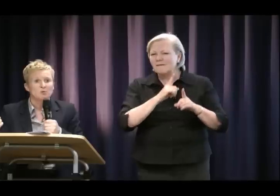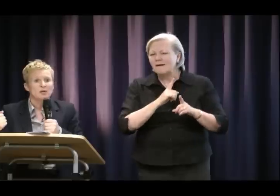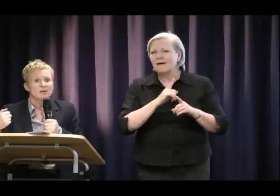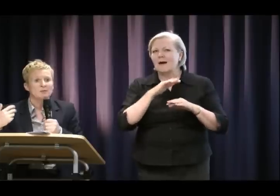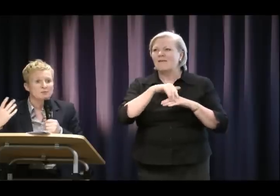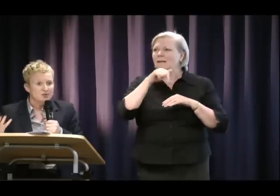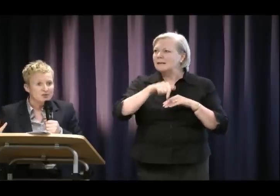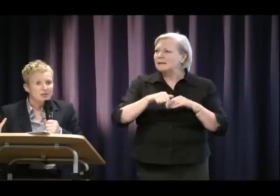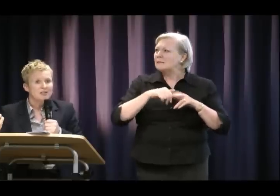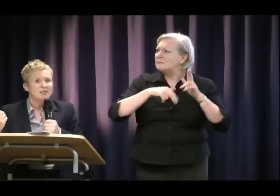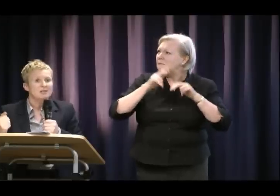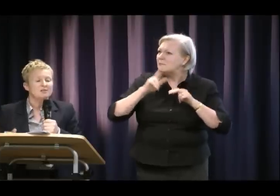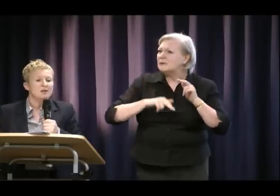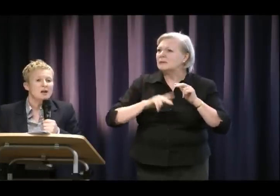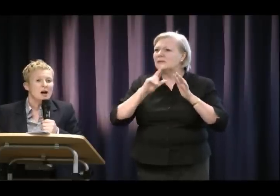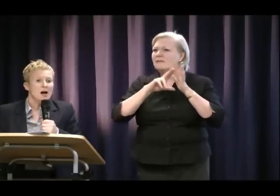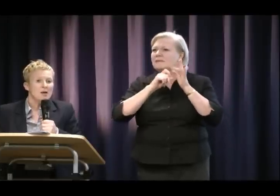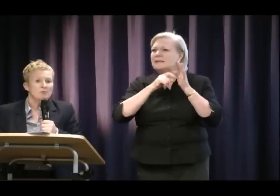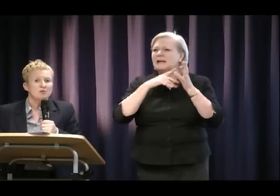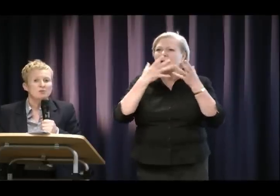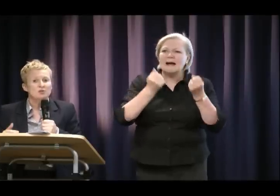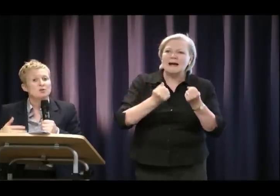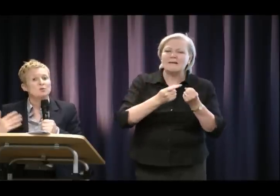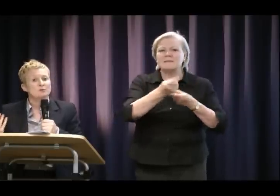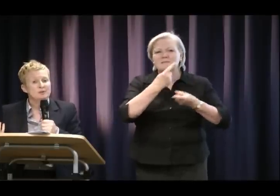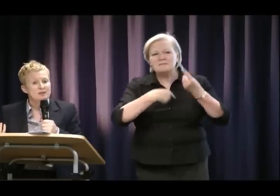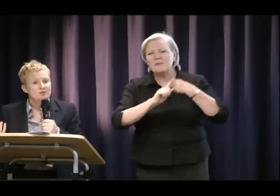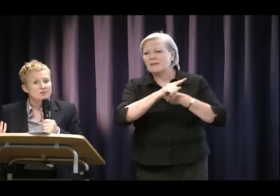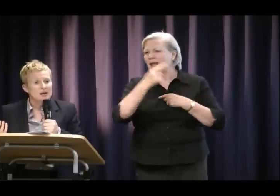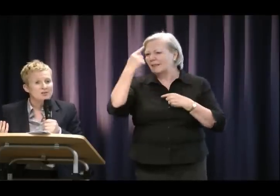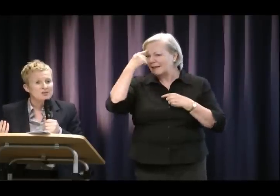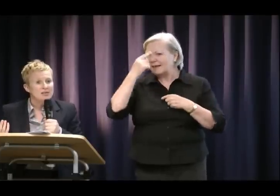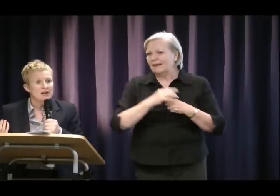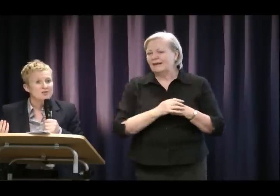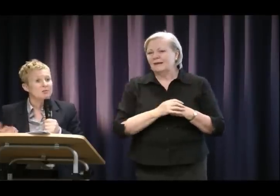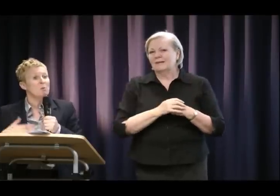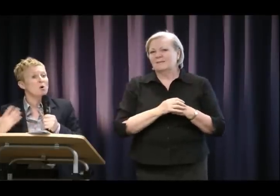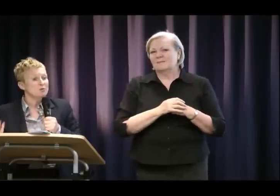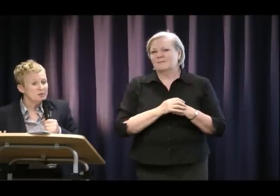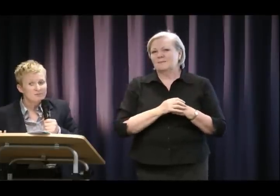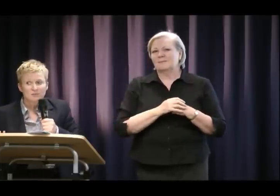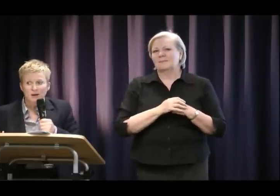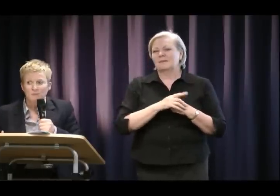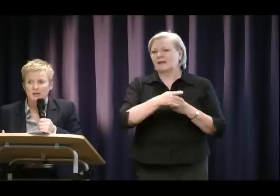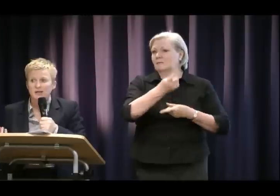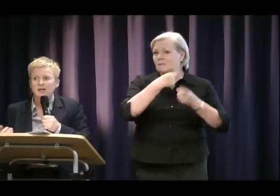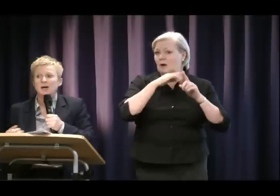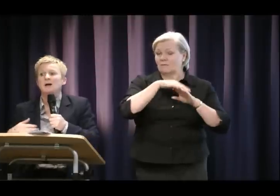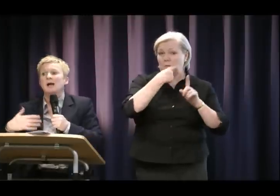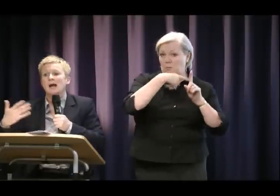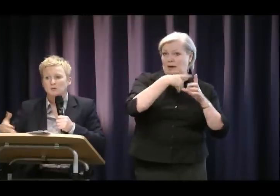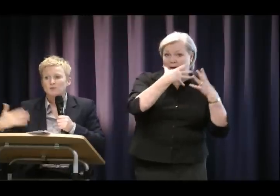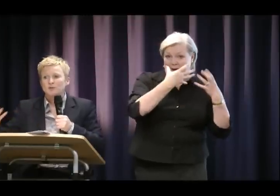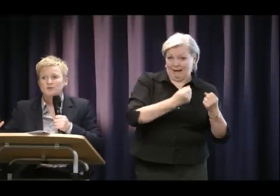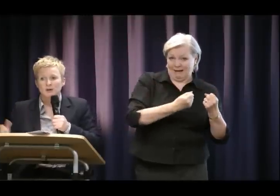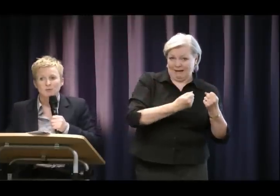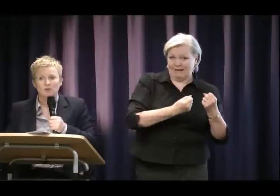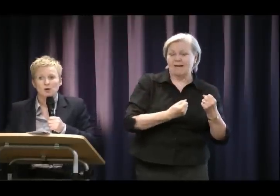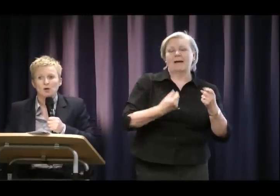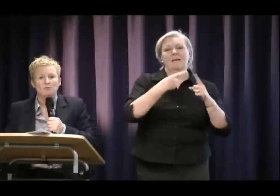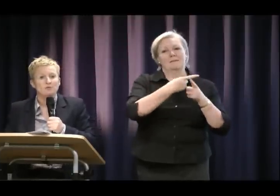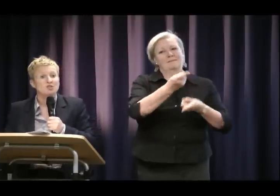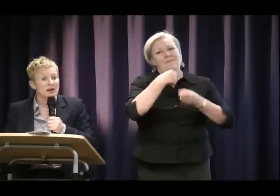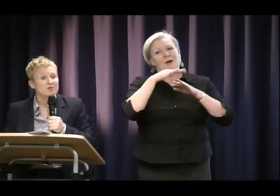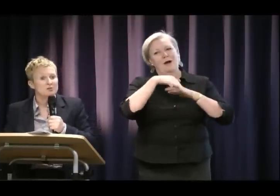of the building, the facilities, the sorts of things that they see as the positives about being here, and also some